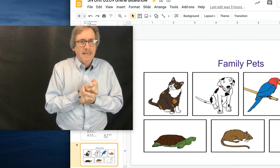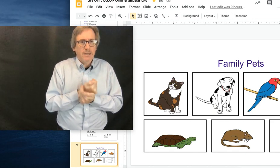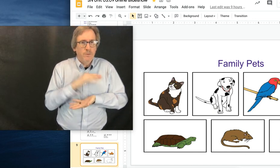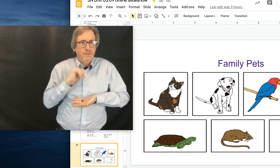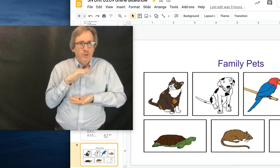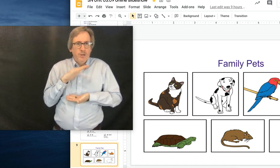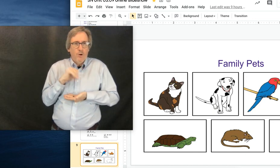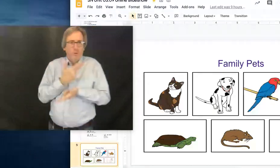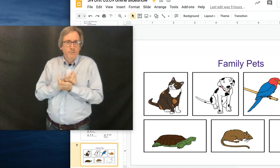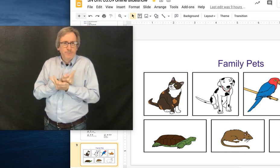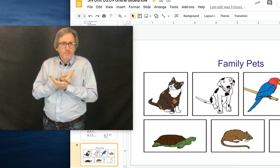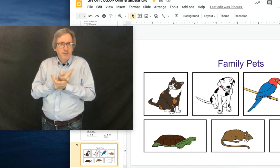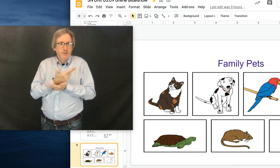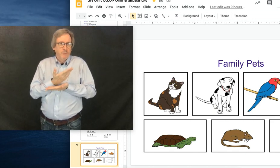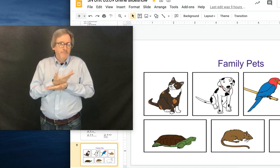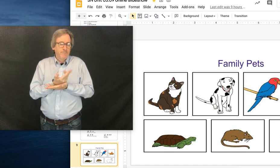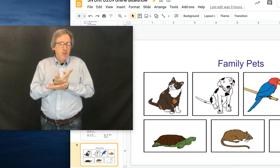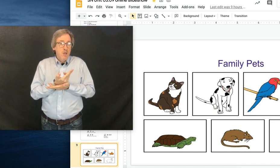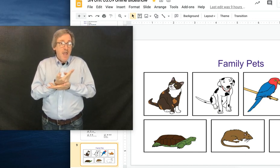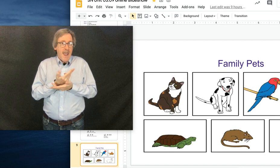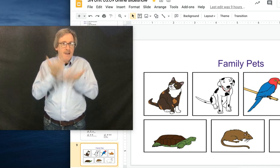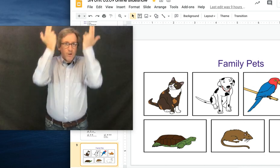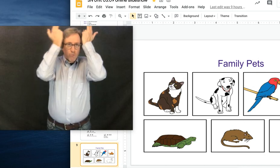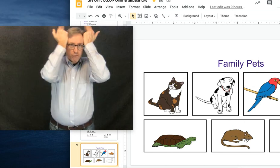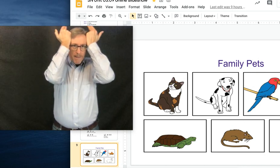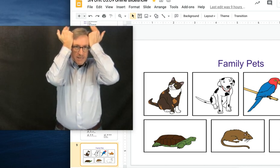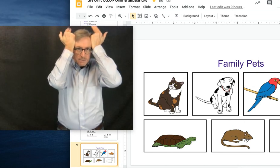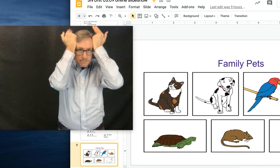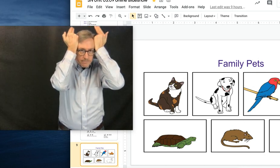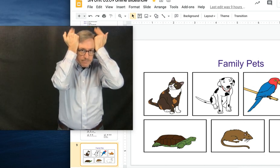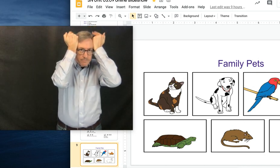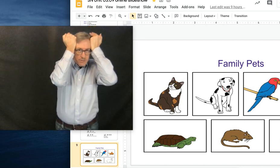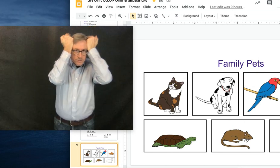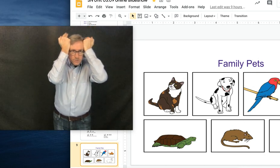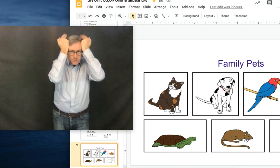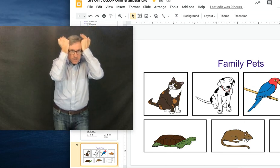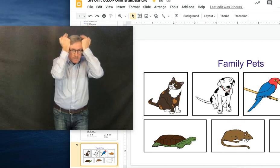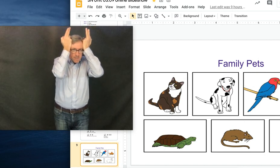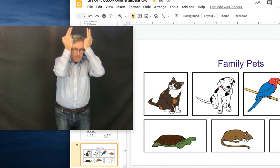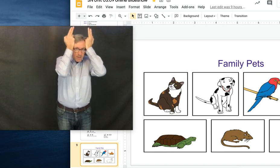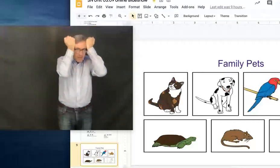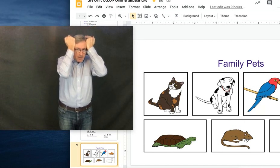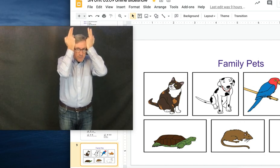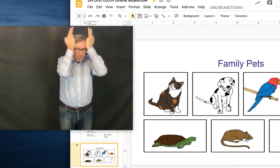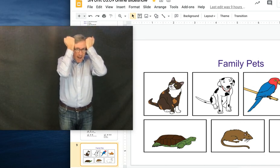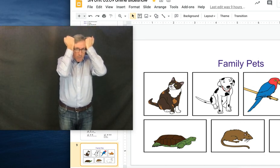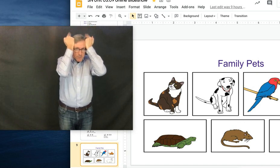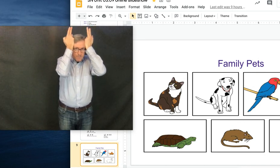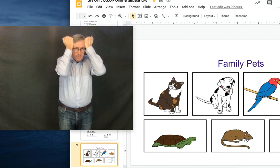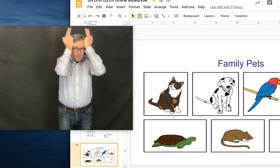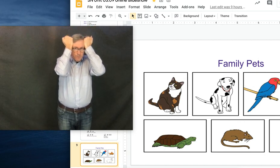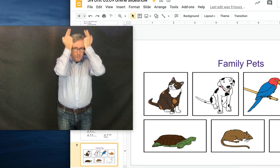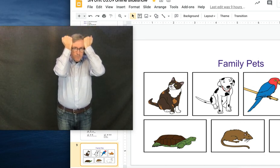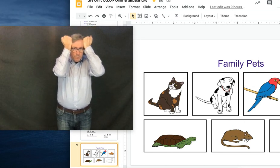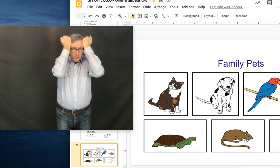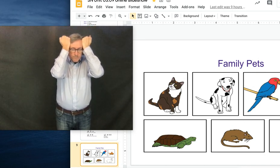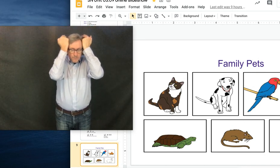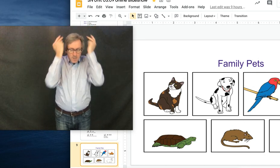for a tiny little one that you can hold, right? And rabbit. Comes up, ears go backwards,